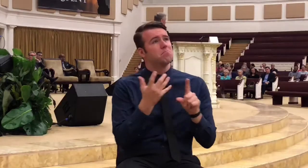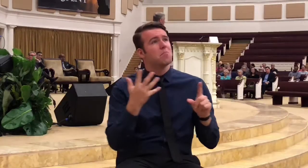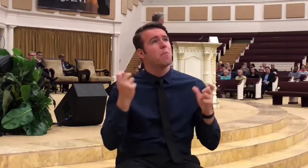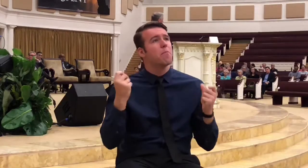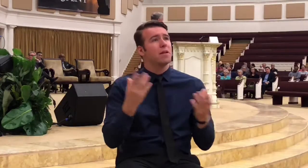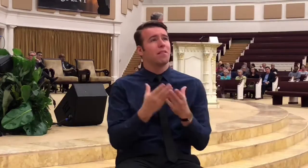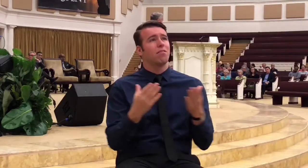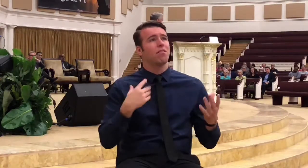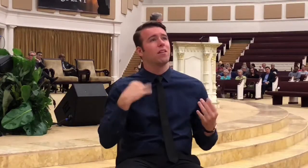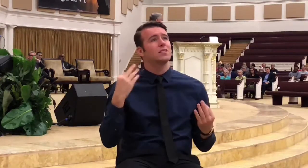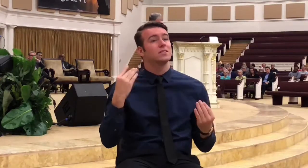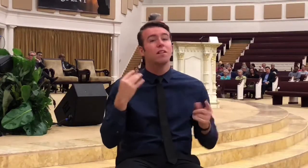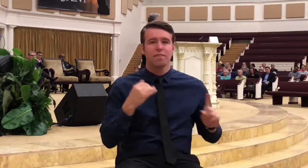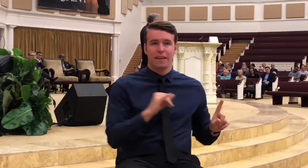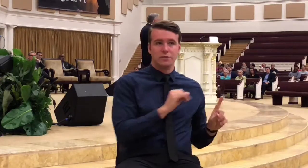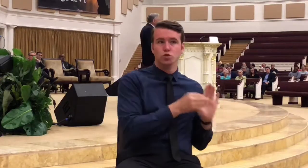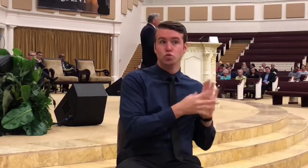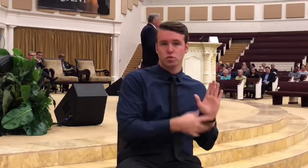proceeded to